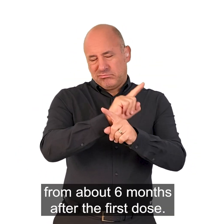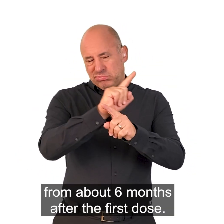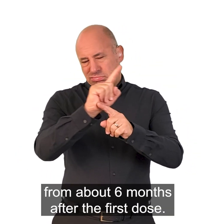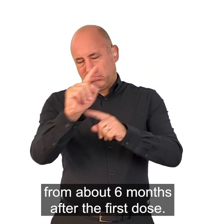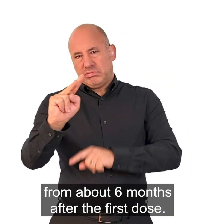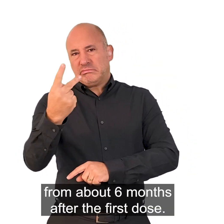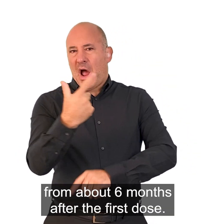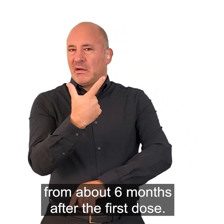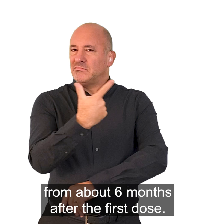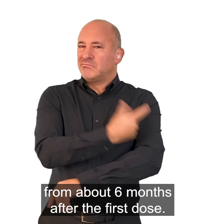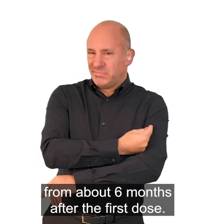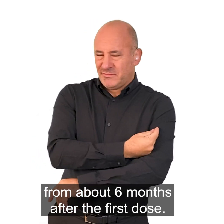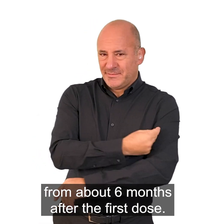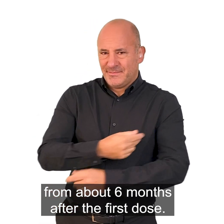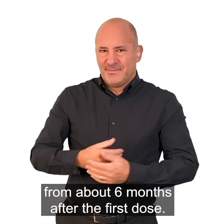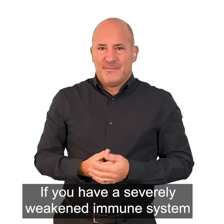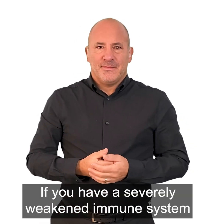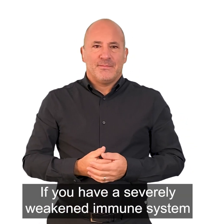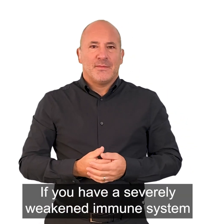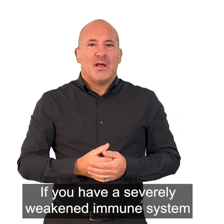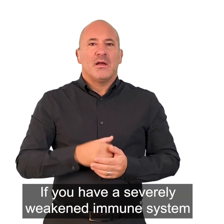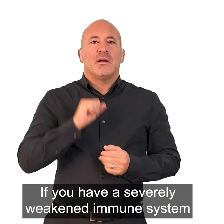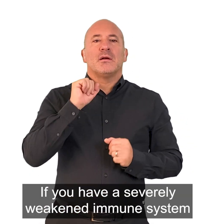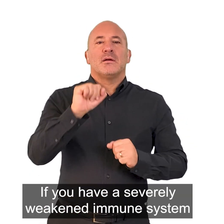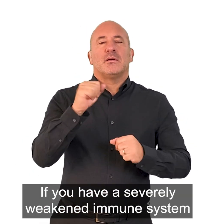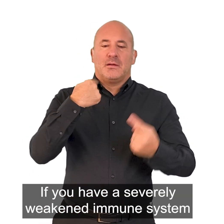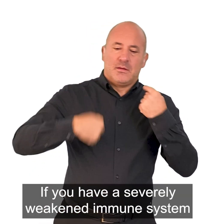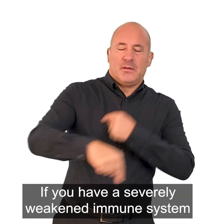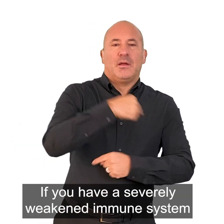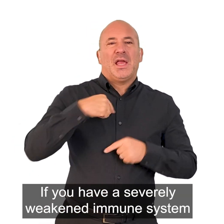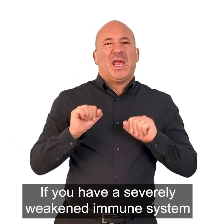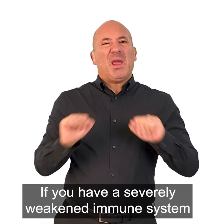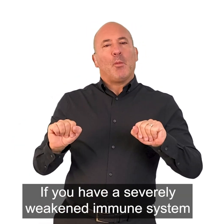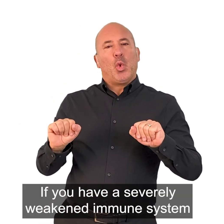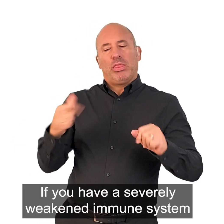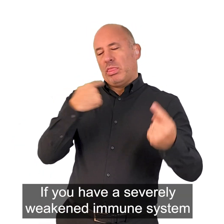months after the first dose. If you have a severely weakened immune system,